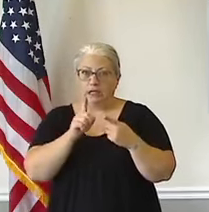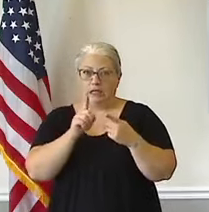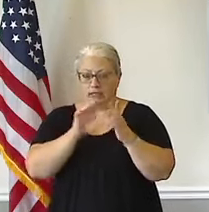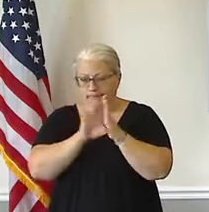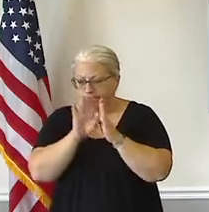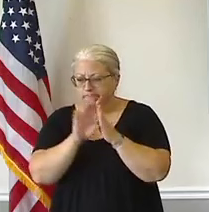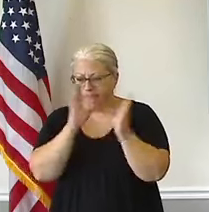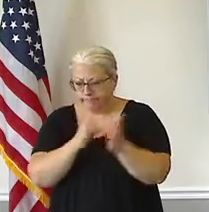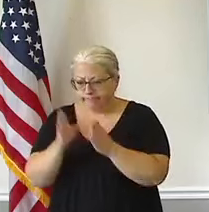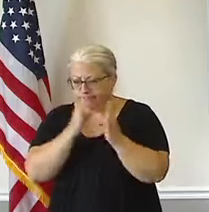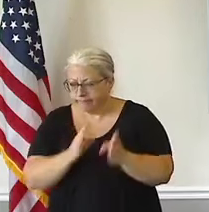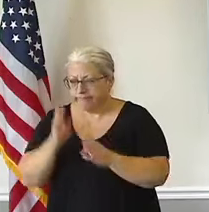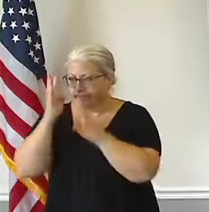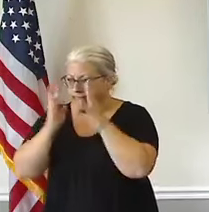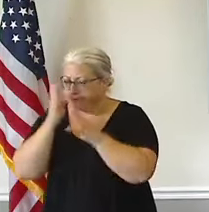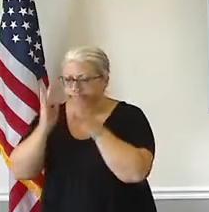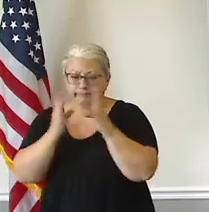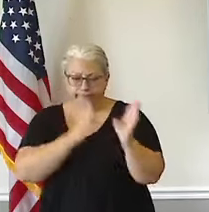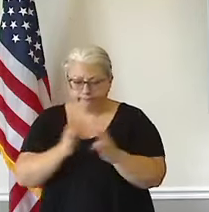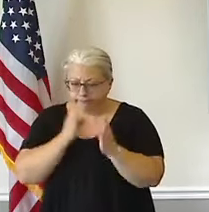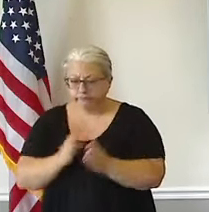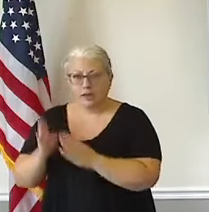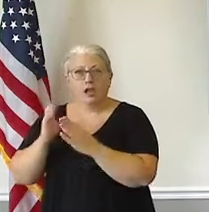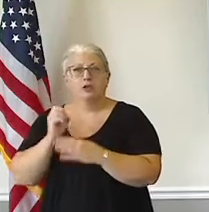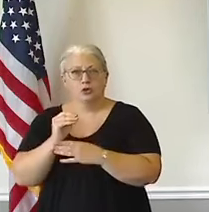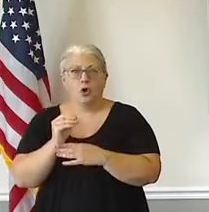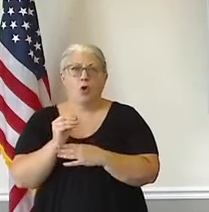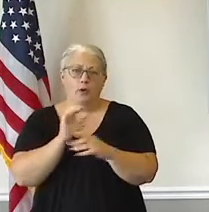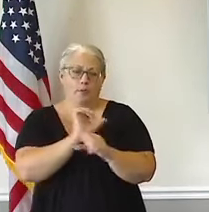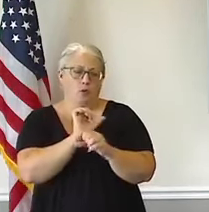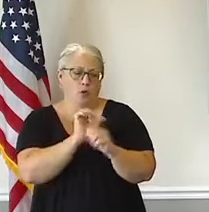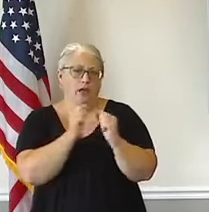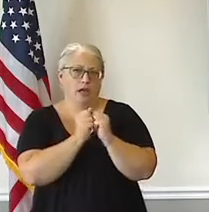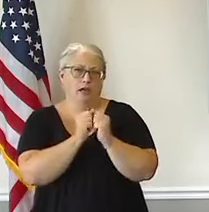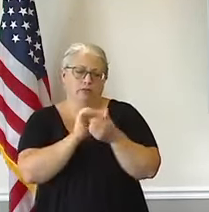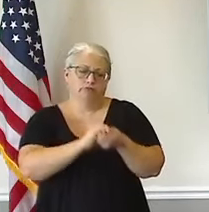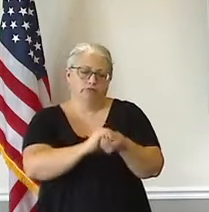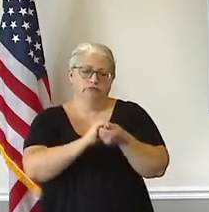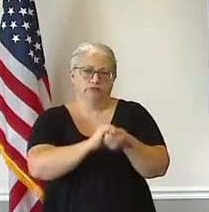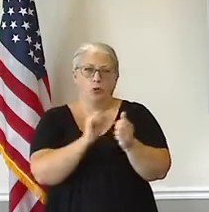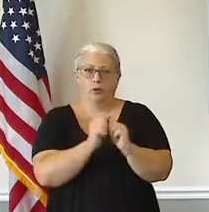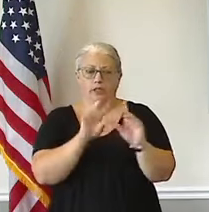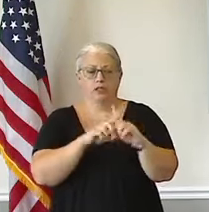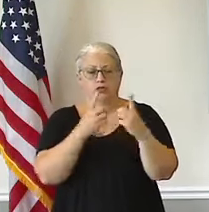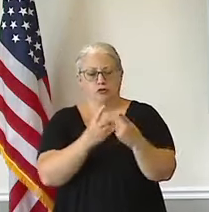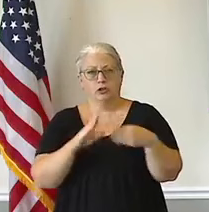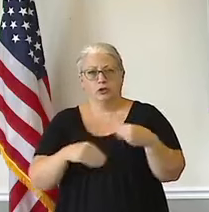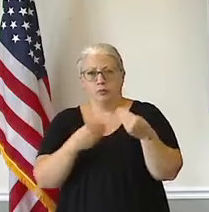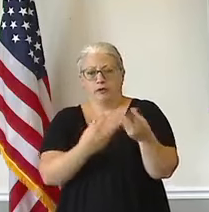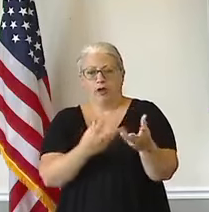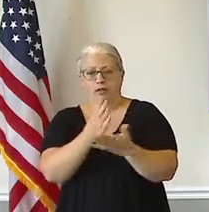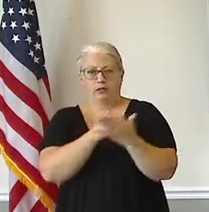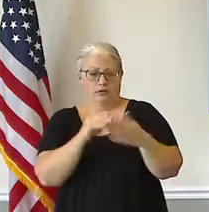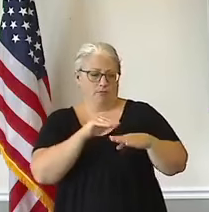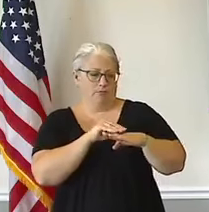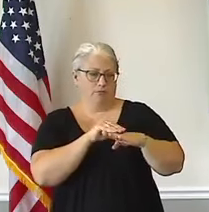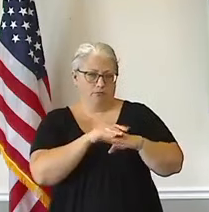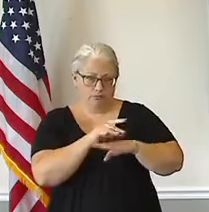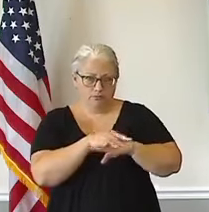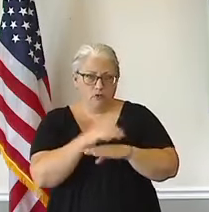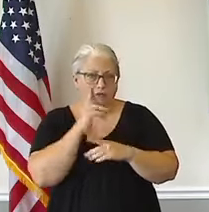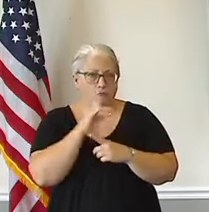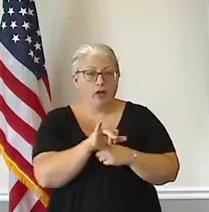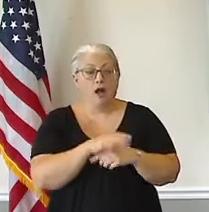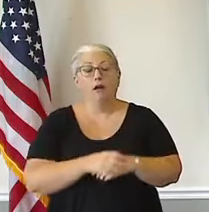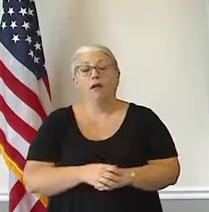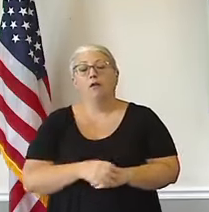working with those districts to provide some guidance. So we'll know more. But you should know what if your school submitted a